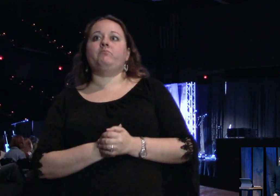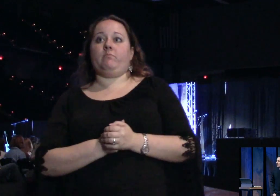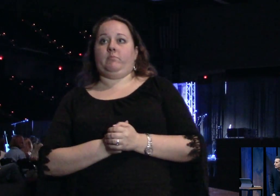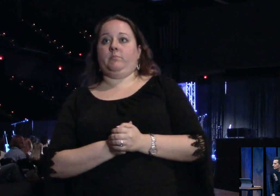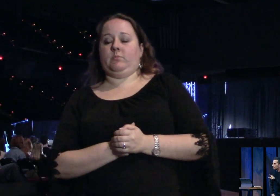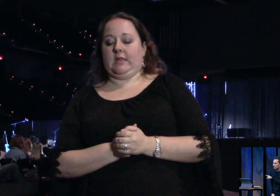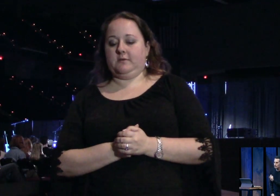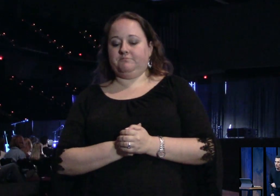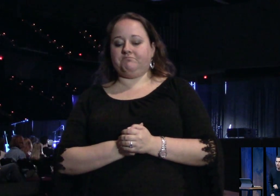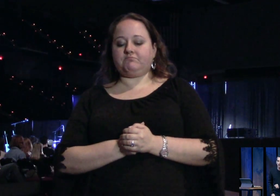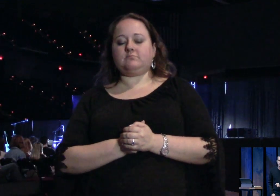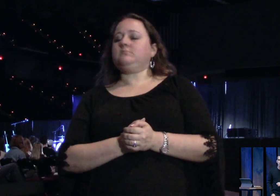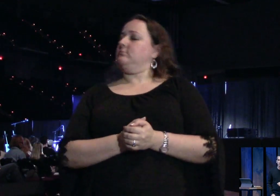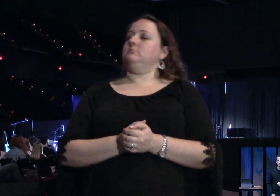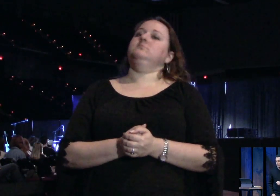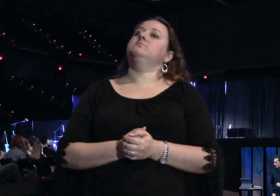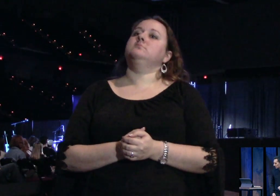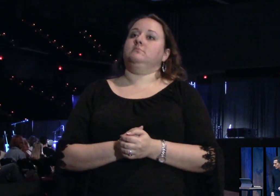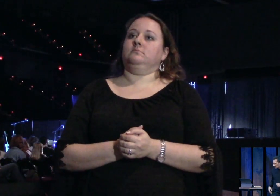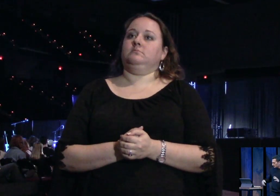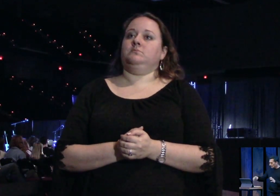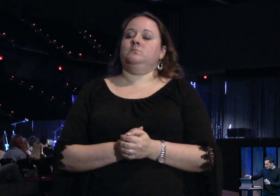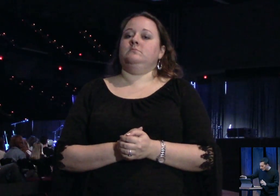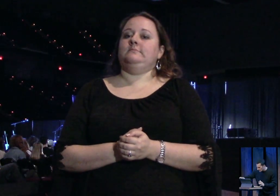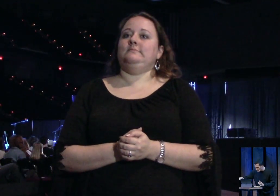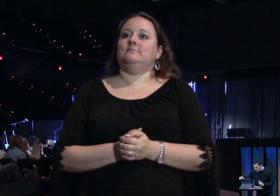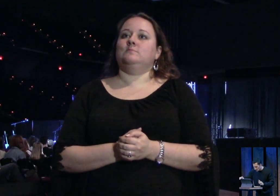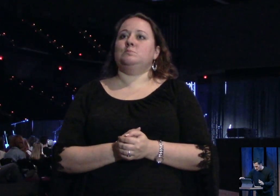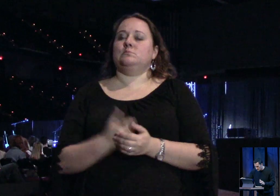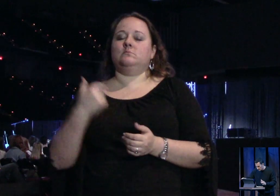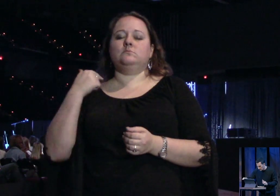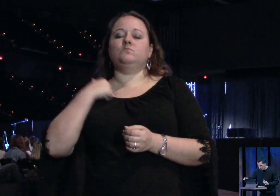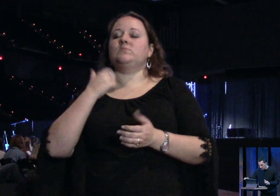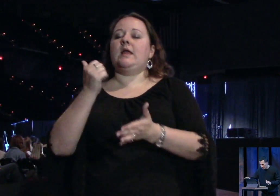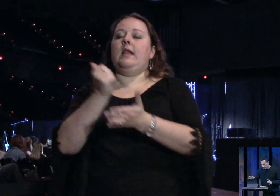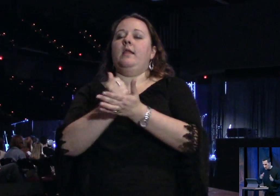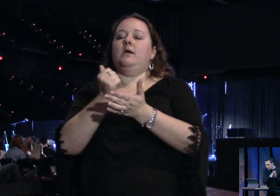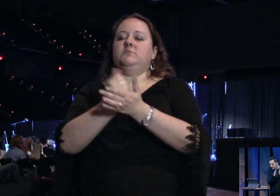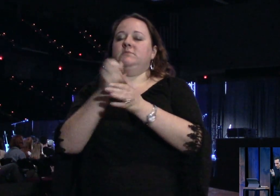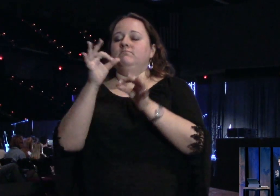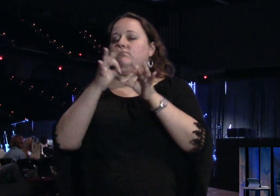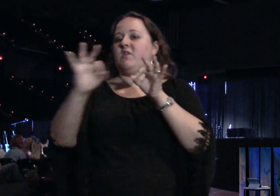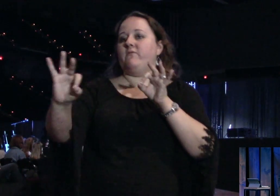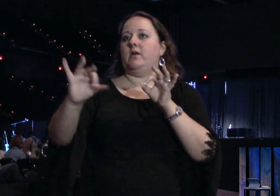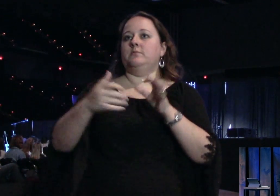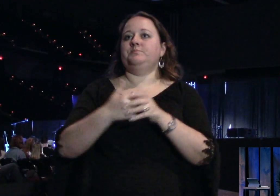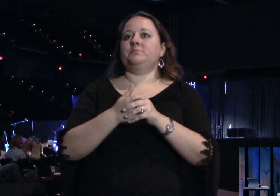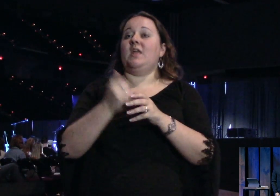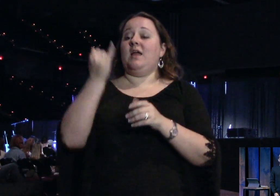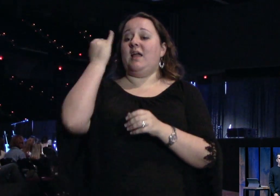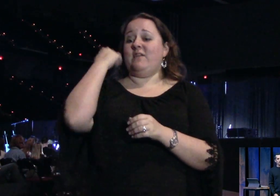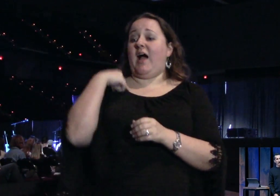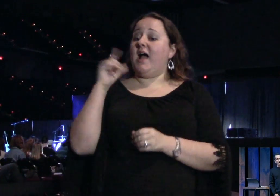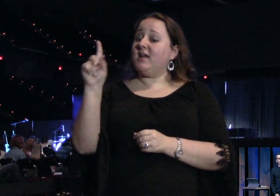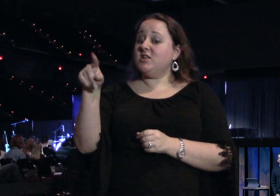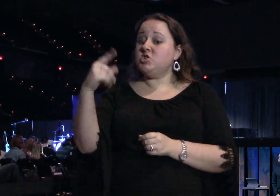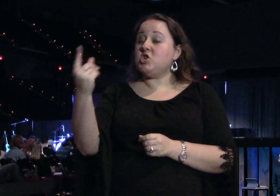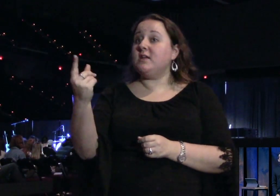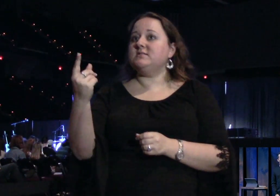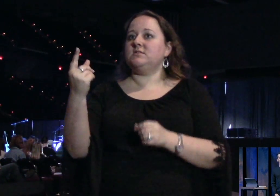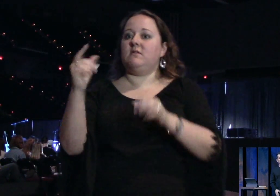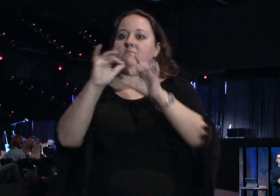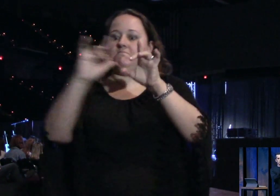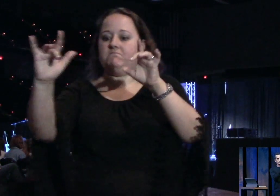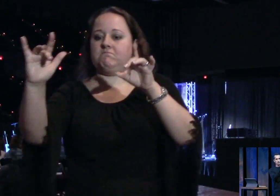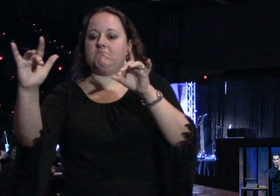kind of fill in the blank for your own life, okay? Follow me on this. Here it is. Just fill in the blank. If I